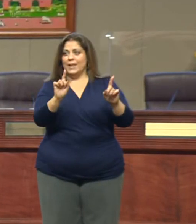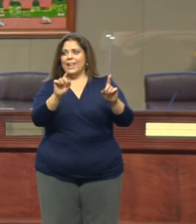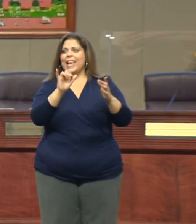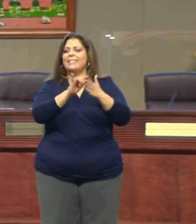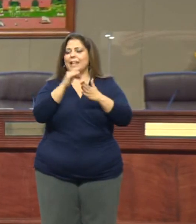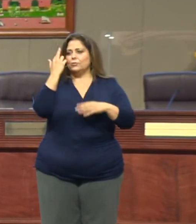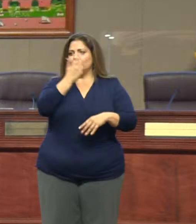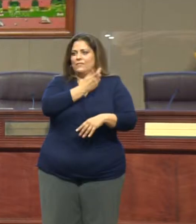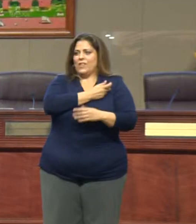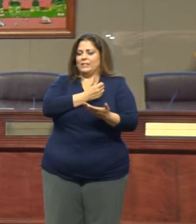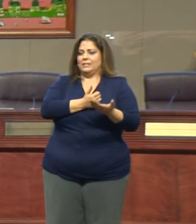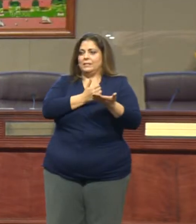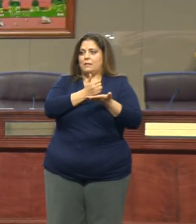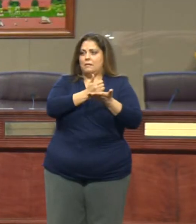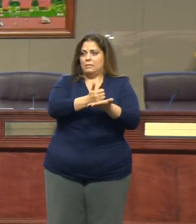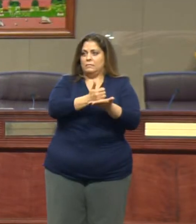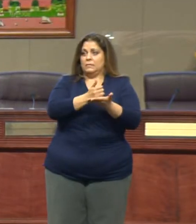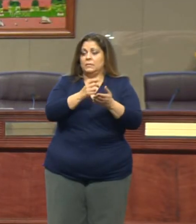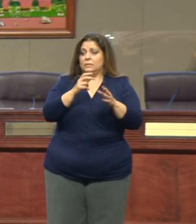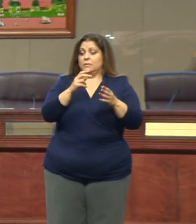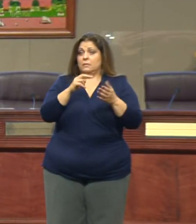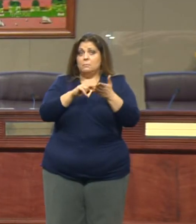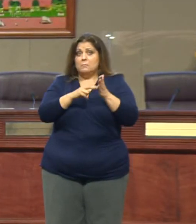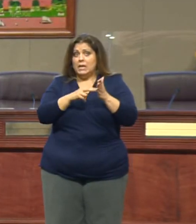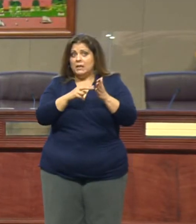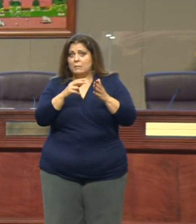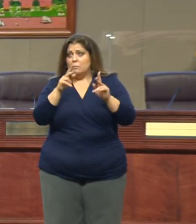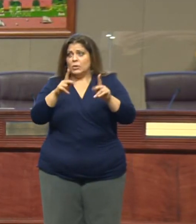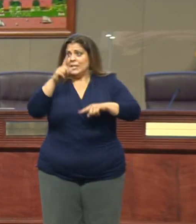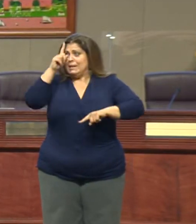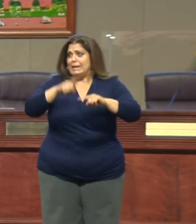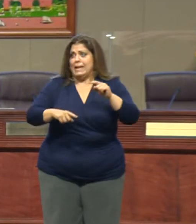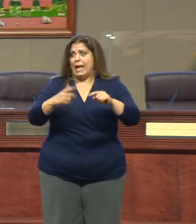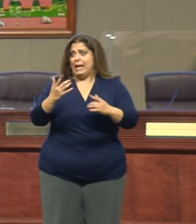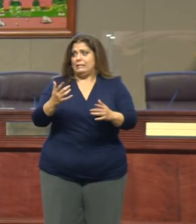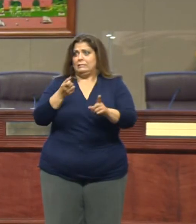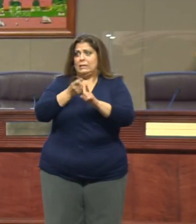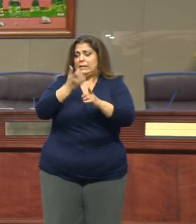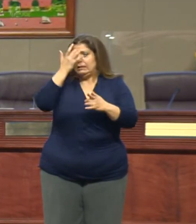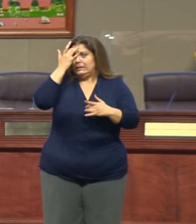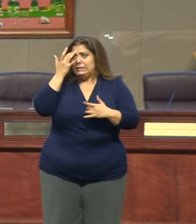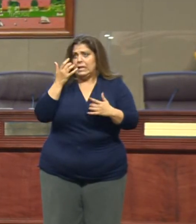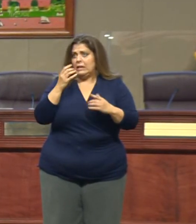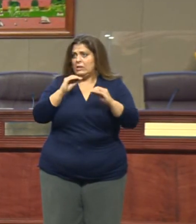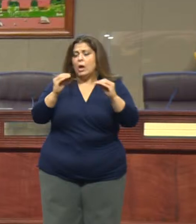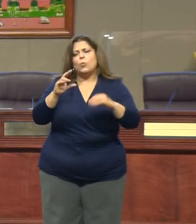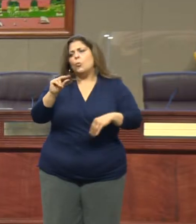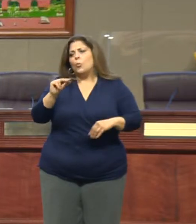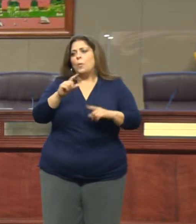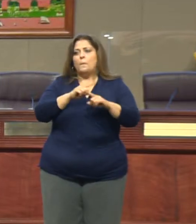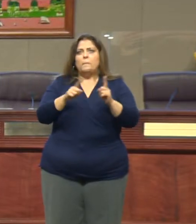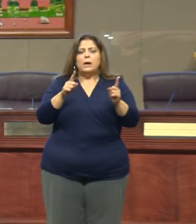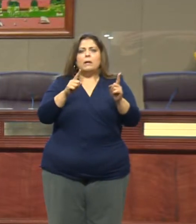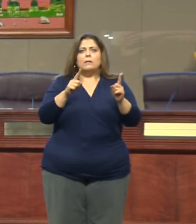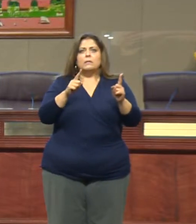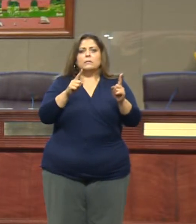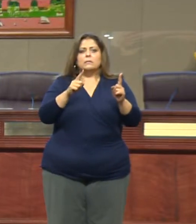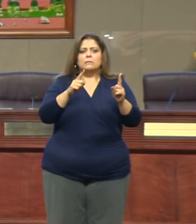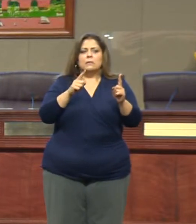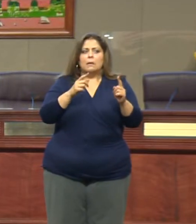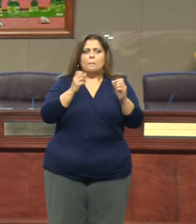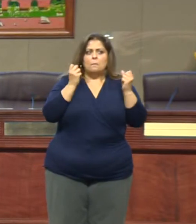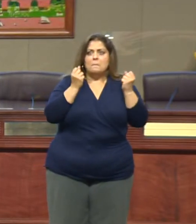place. It doesn't mean that someone can get it here and there, but because a lot of people are vaccinated, it's very difficult to move it